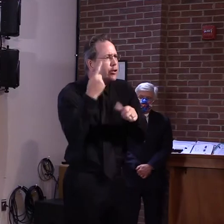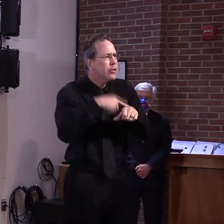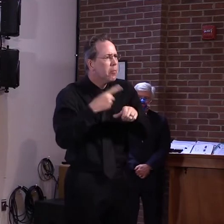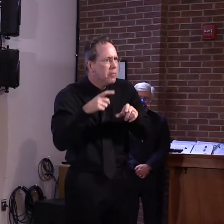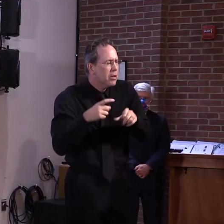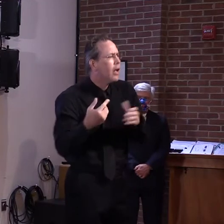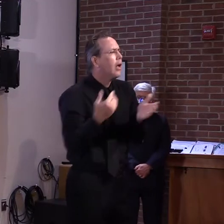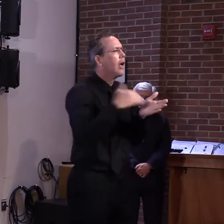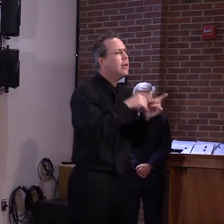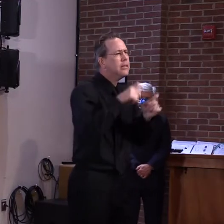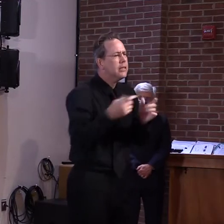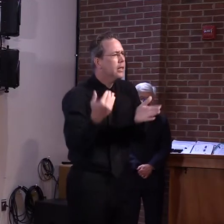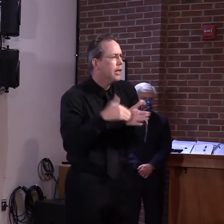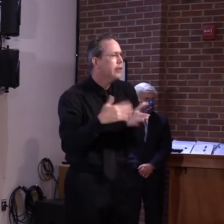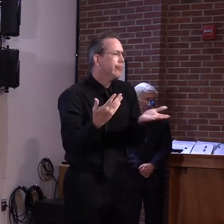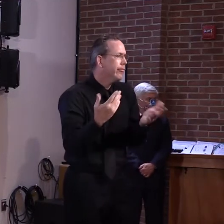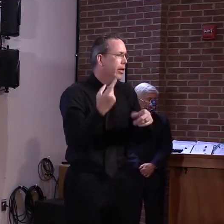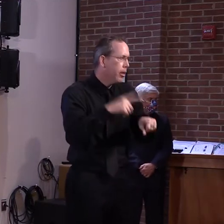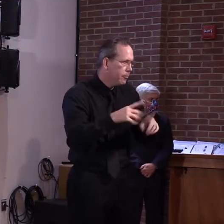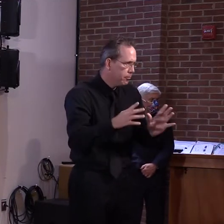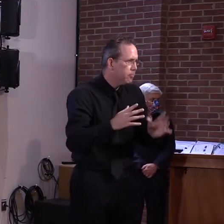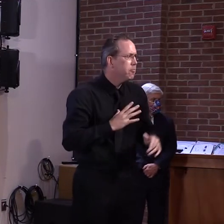7 test, for example.